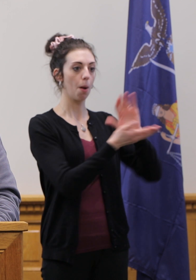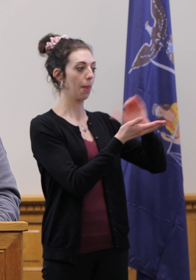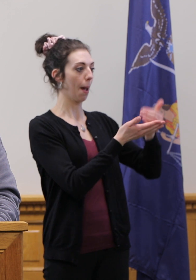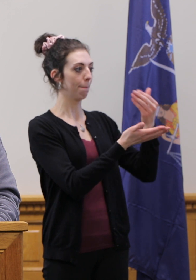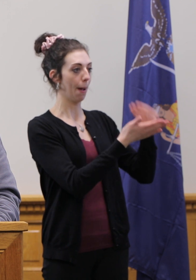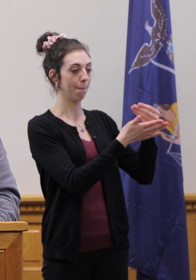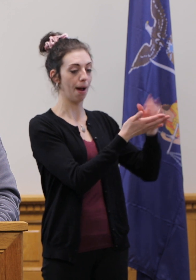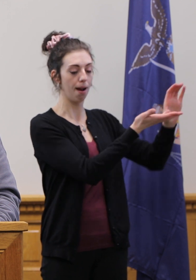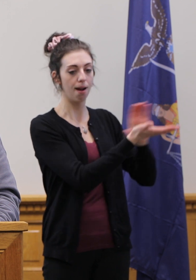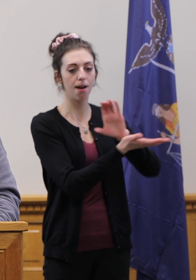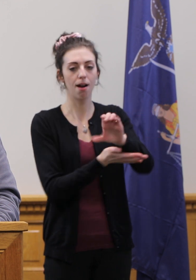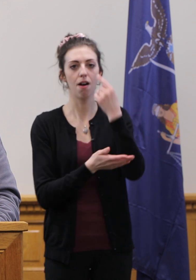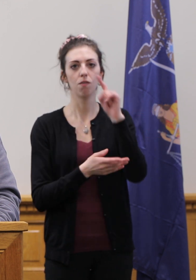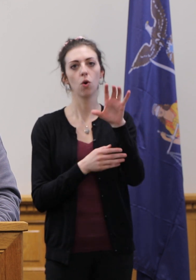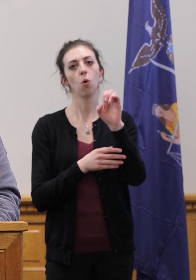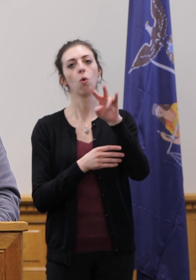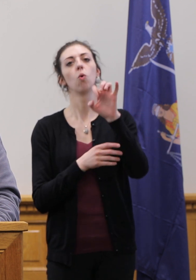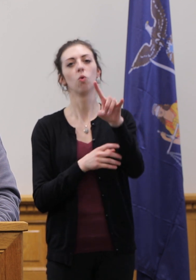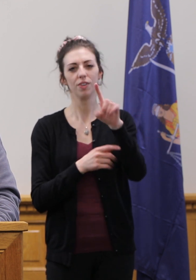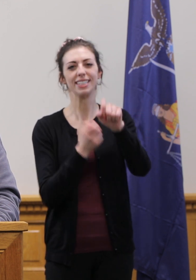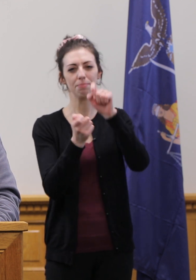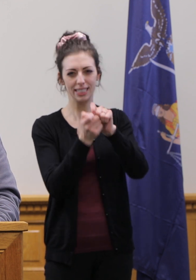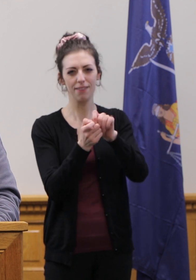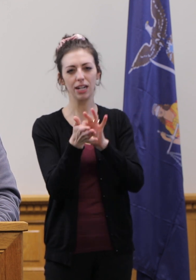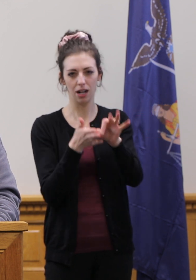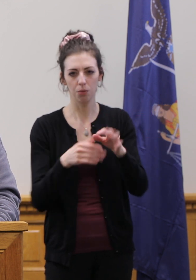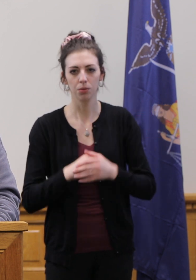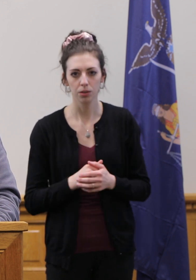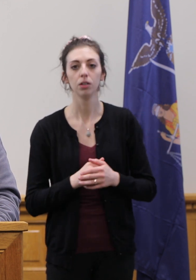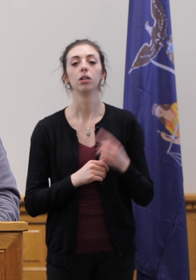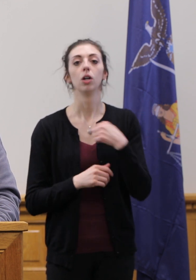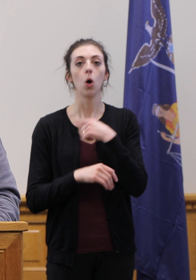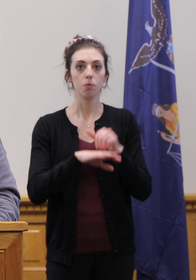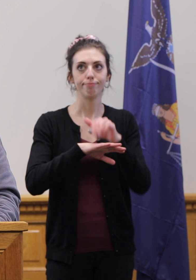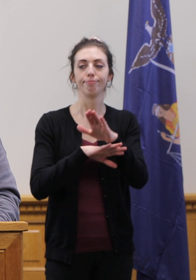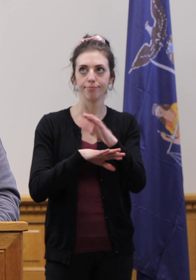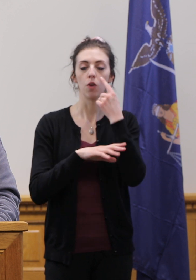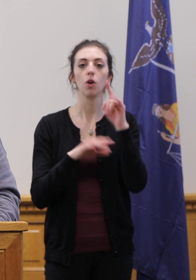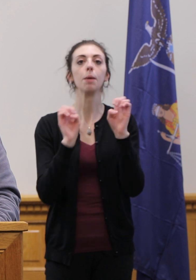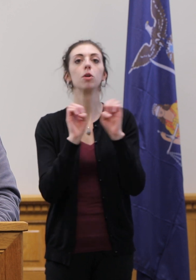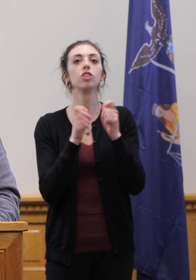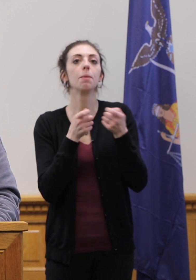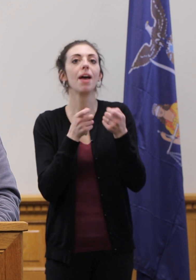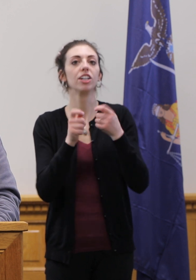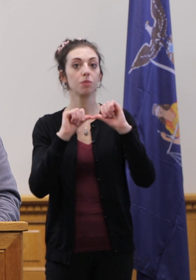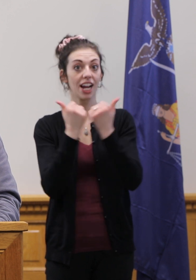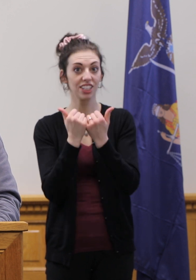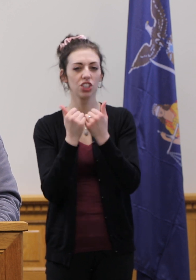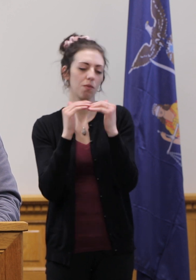account to cover COVID expenses. The county has submitted a claim to the Federal Emergency Management Agency for just